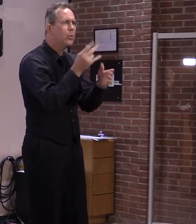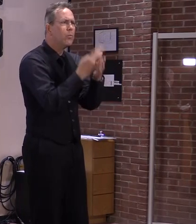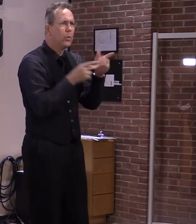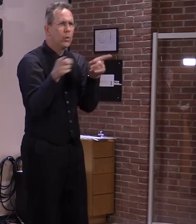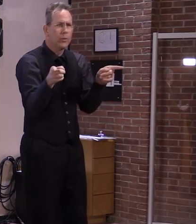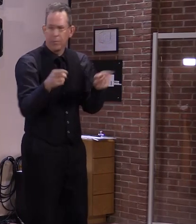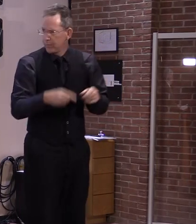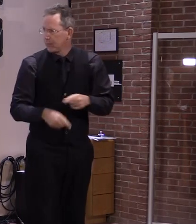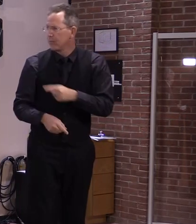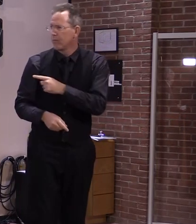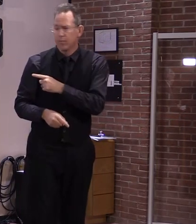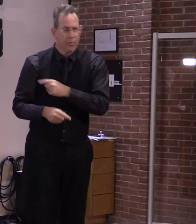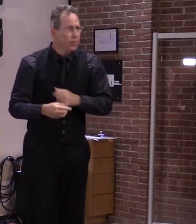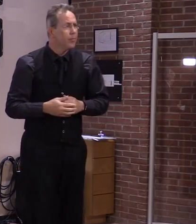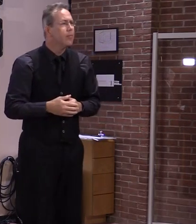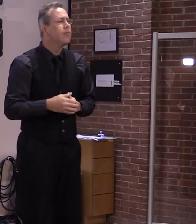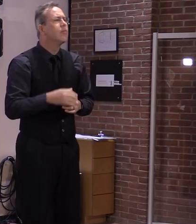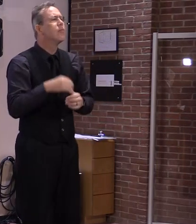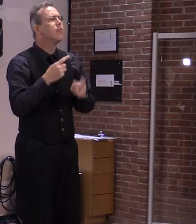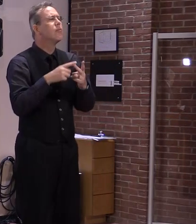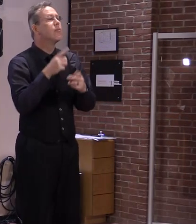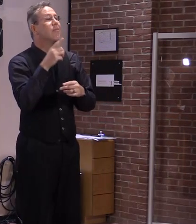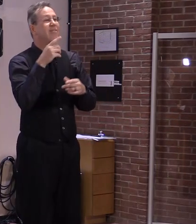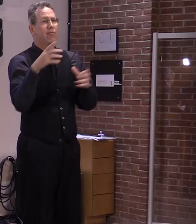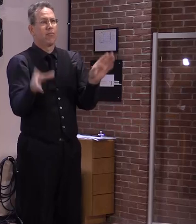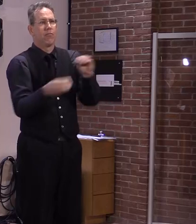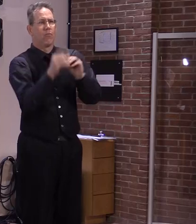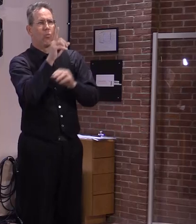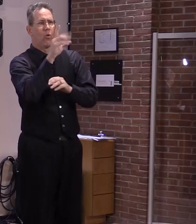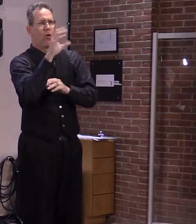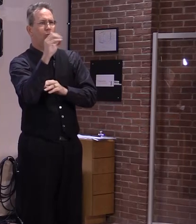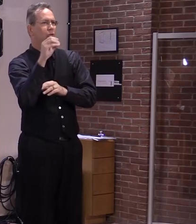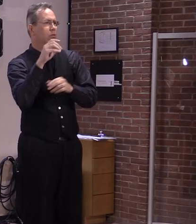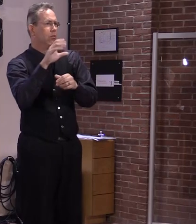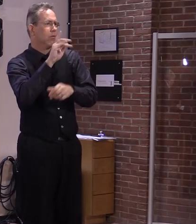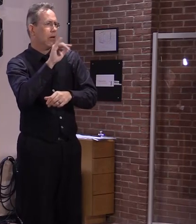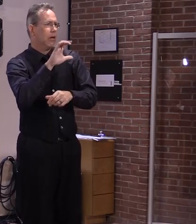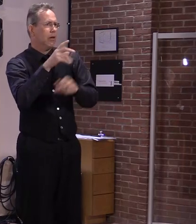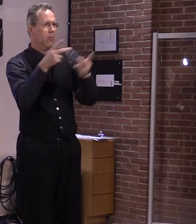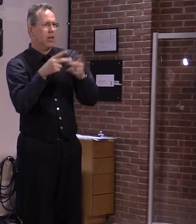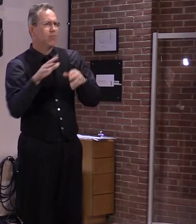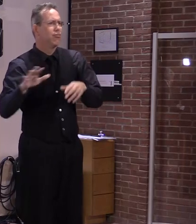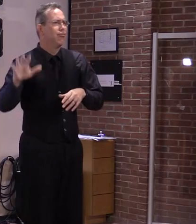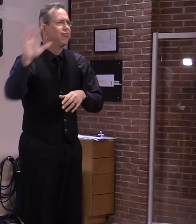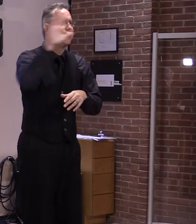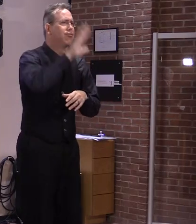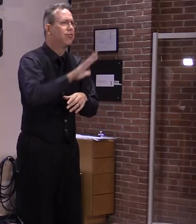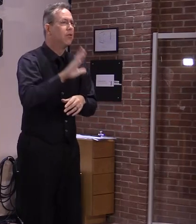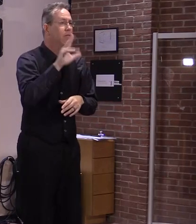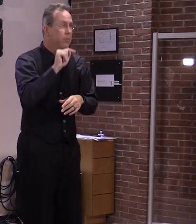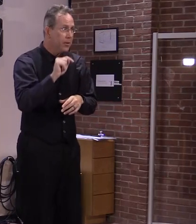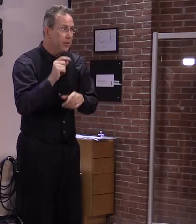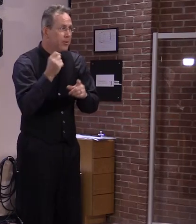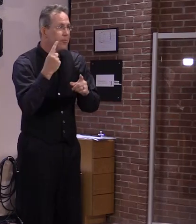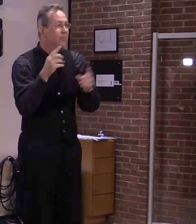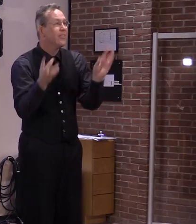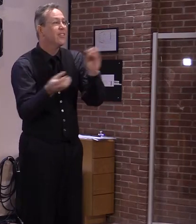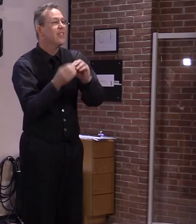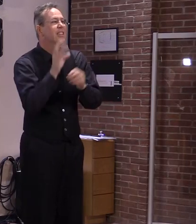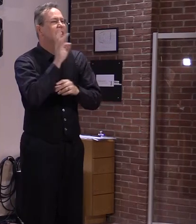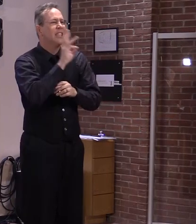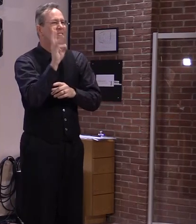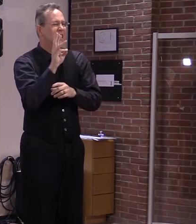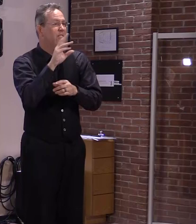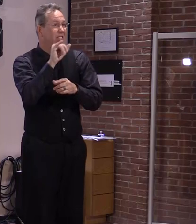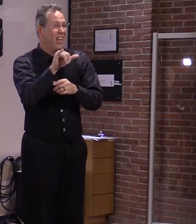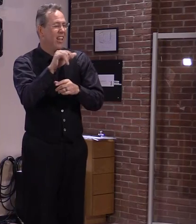population, with 66 of them hosted in schools. You can find a list of these school-based